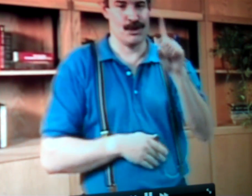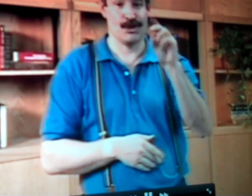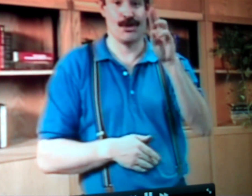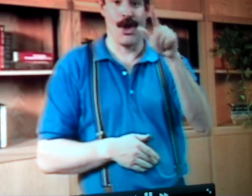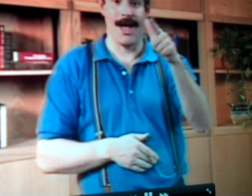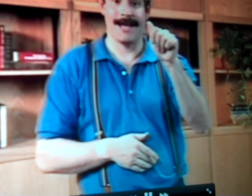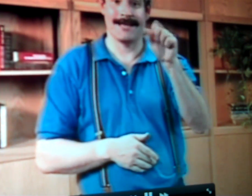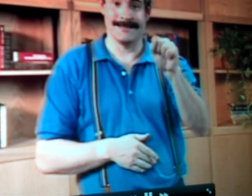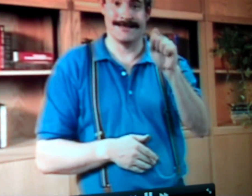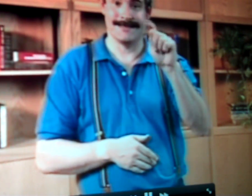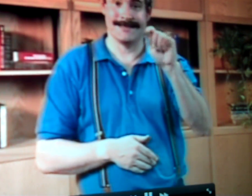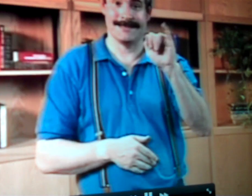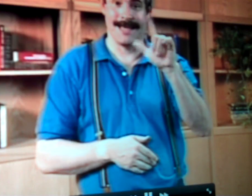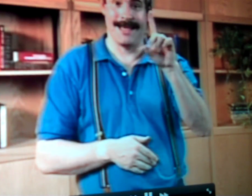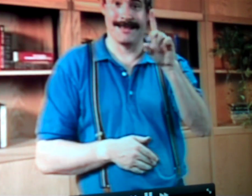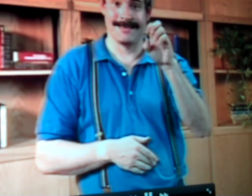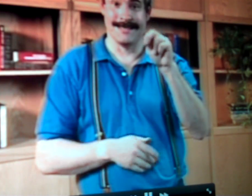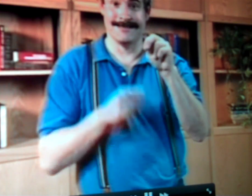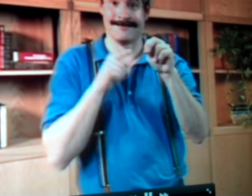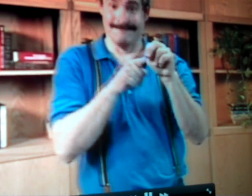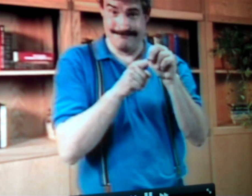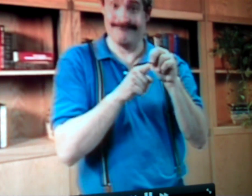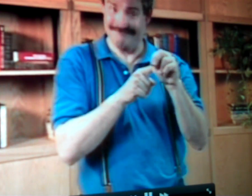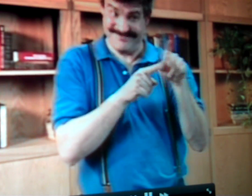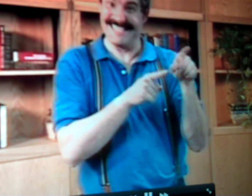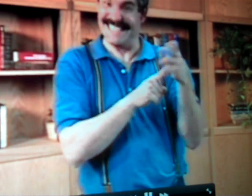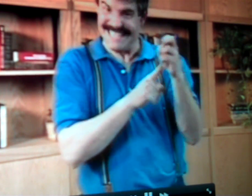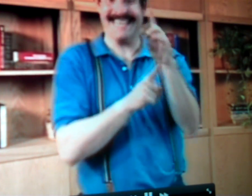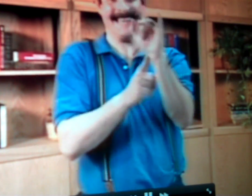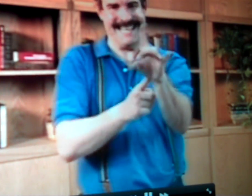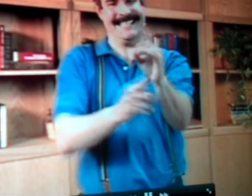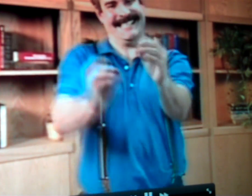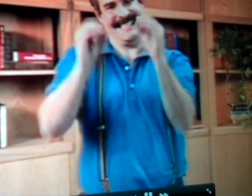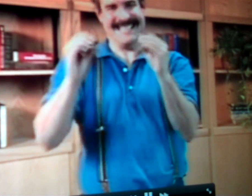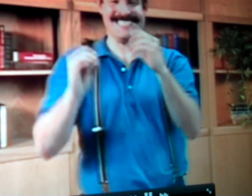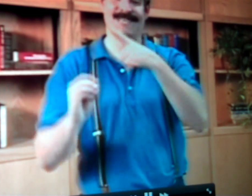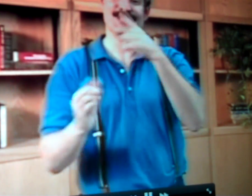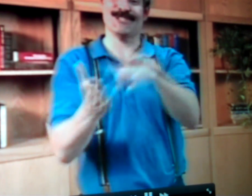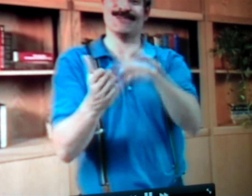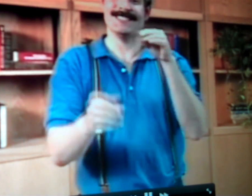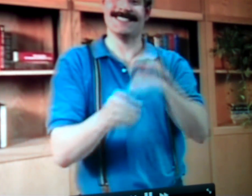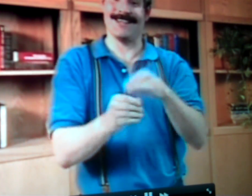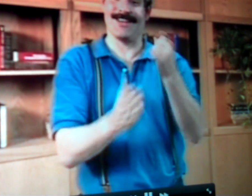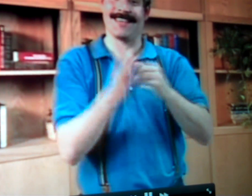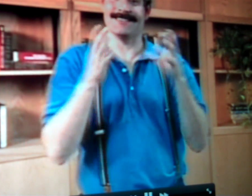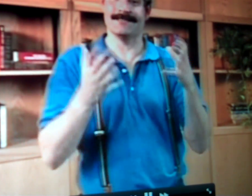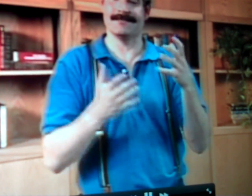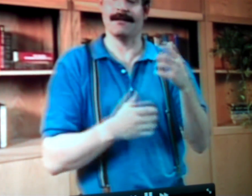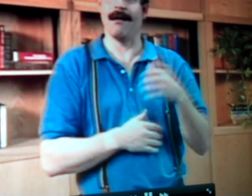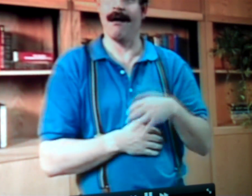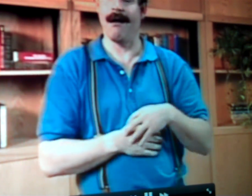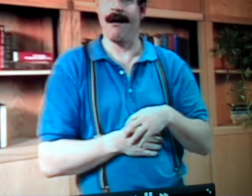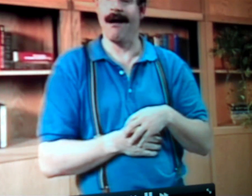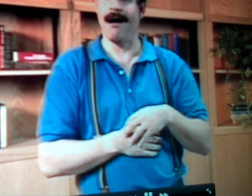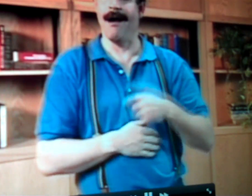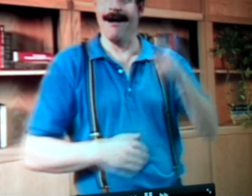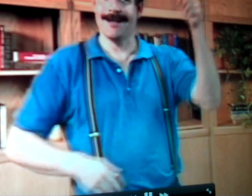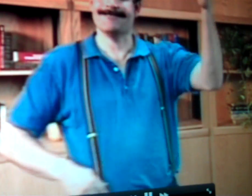I was reading an article by one of my favorite deaf artists, and he actually taught